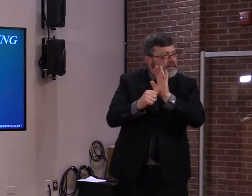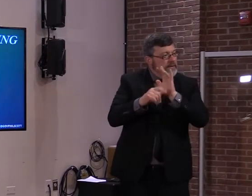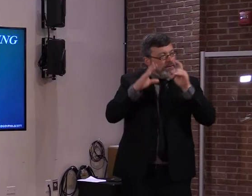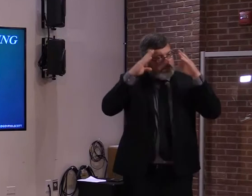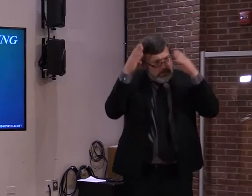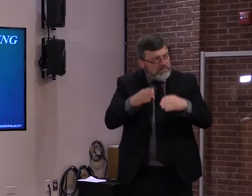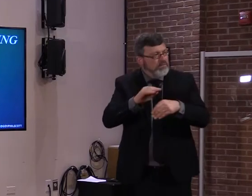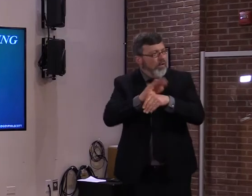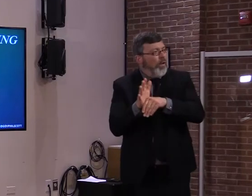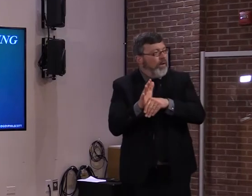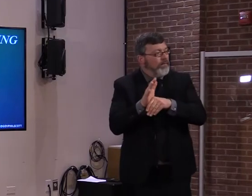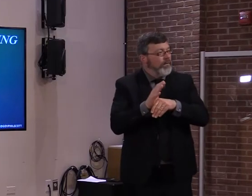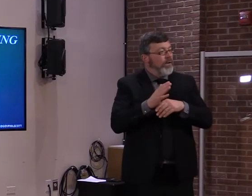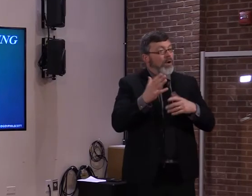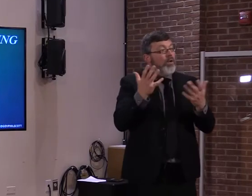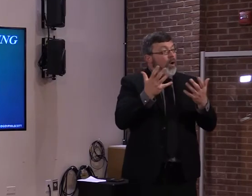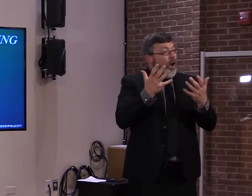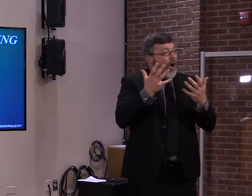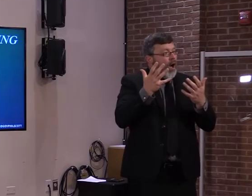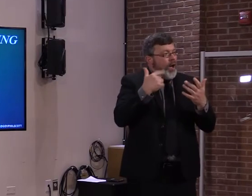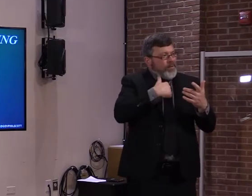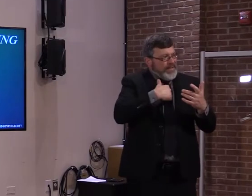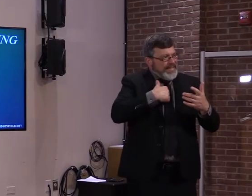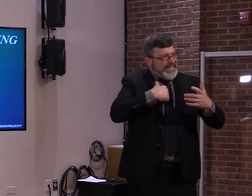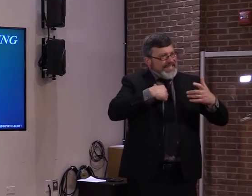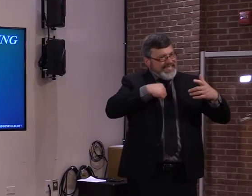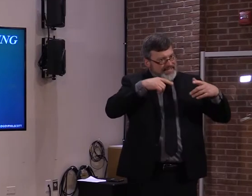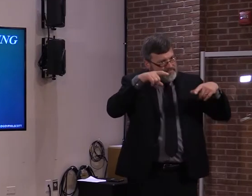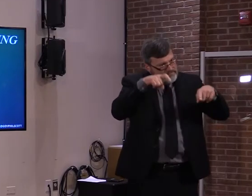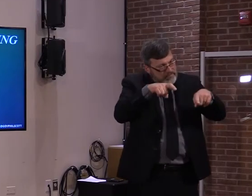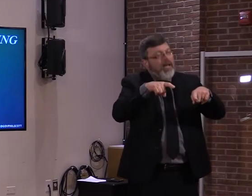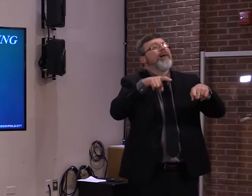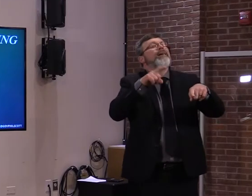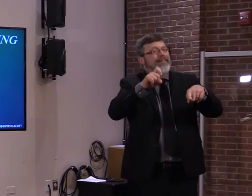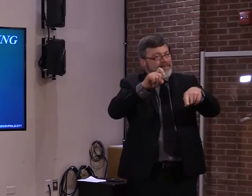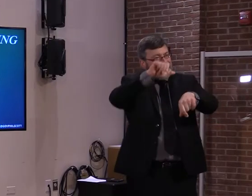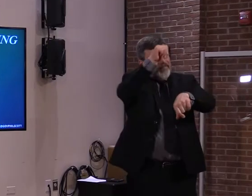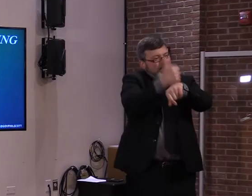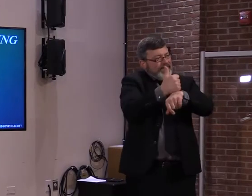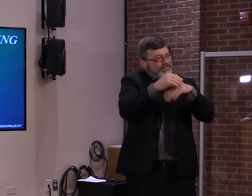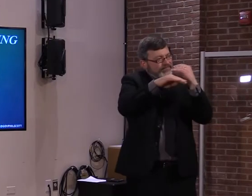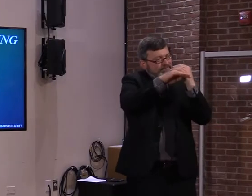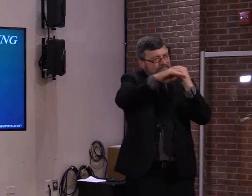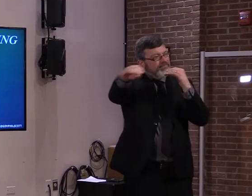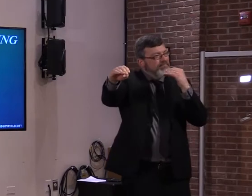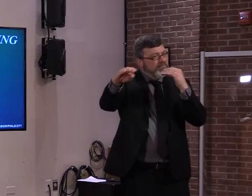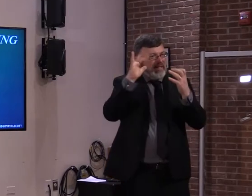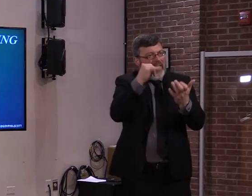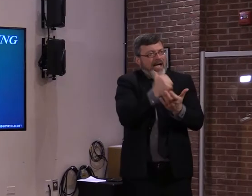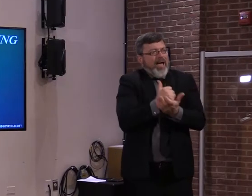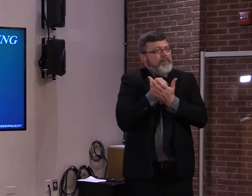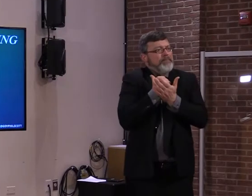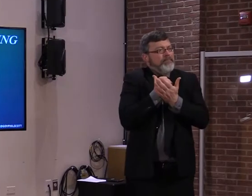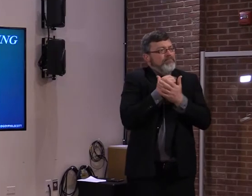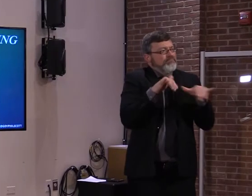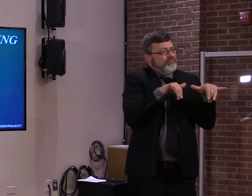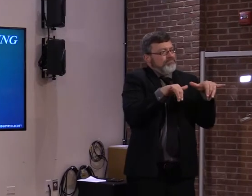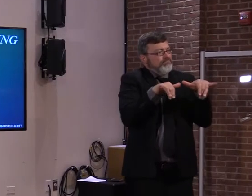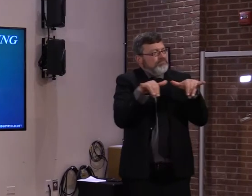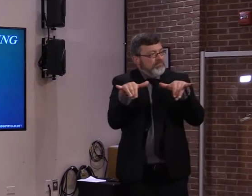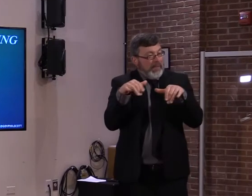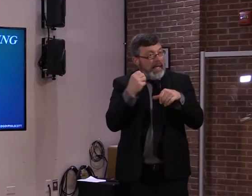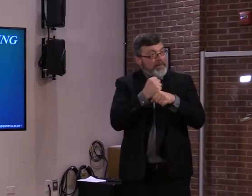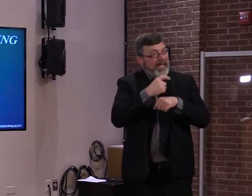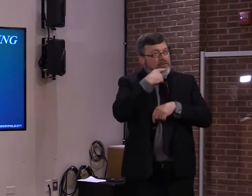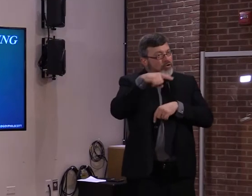that gave prospective payments to the healthcare system to make sure that we did not have a collapse of